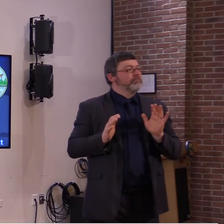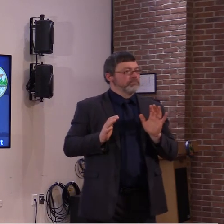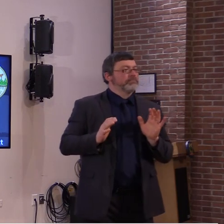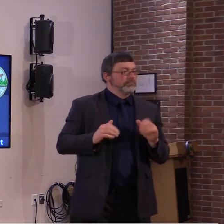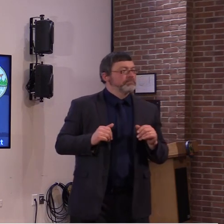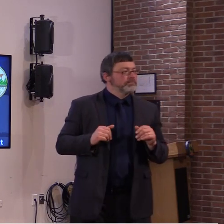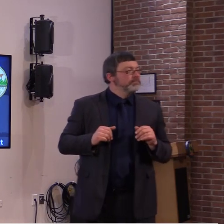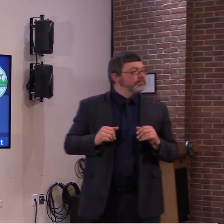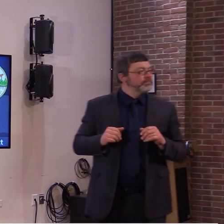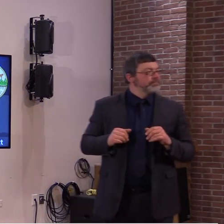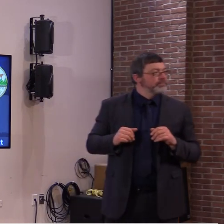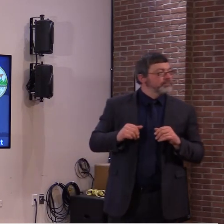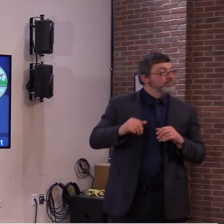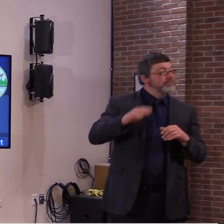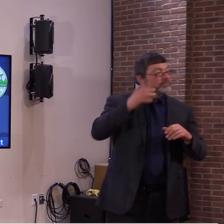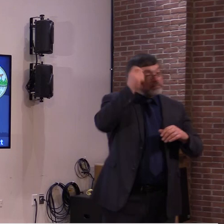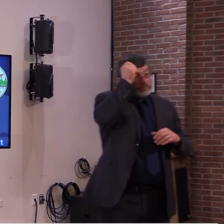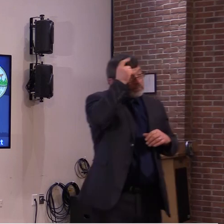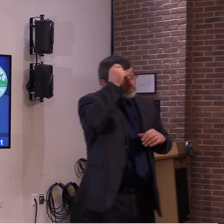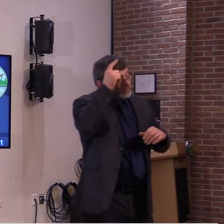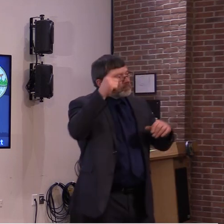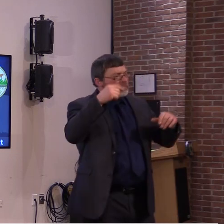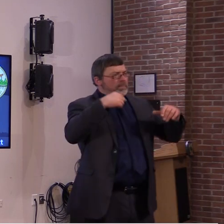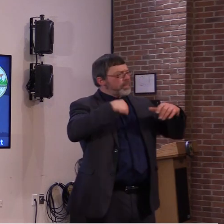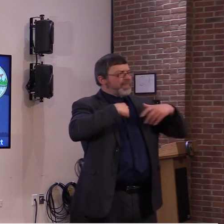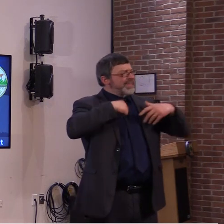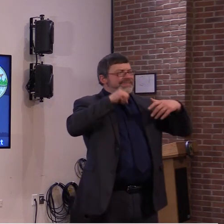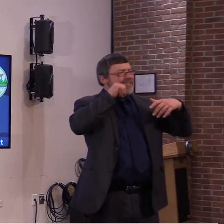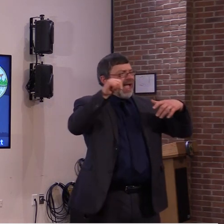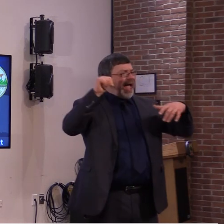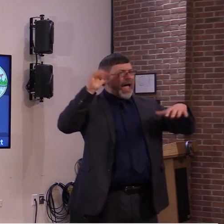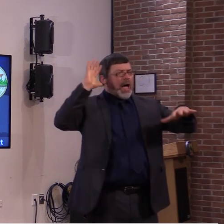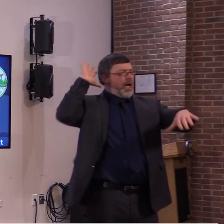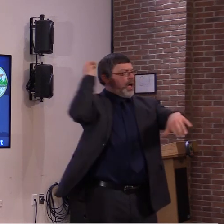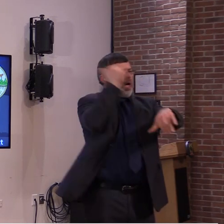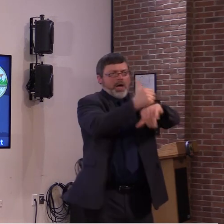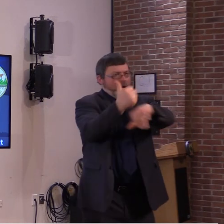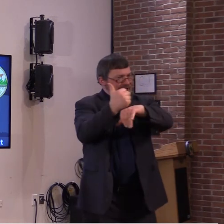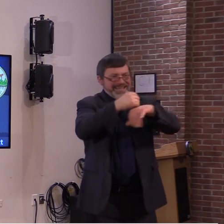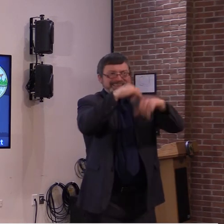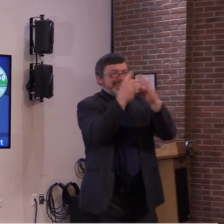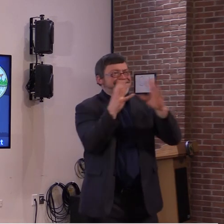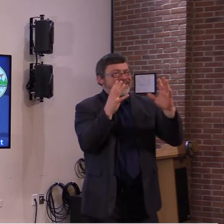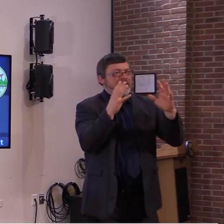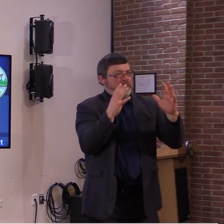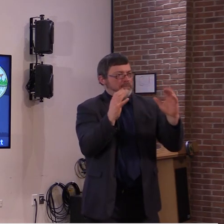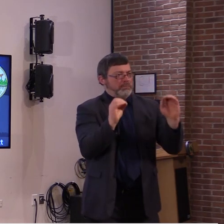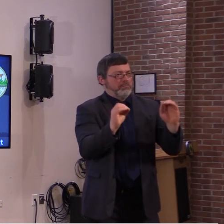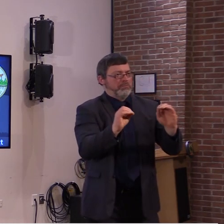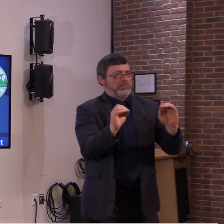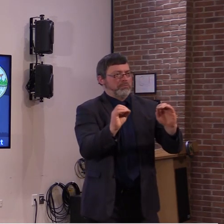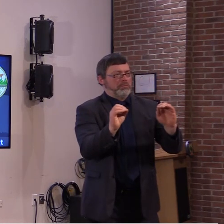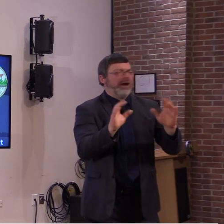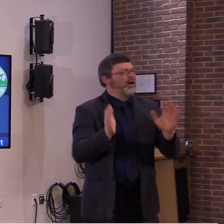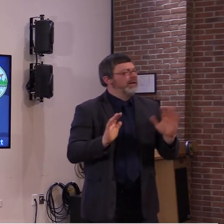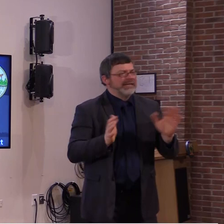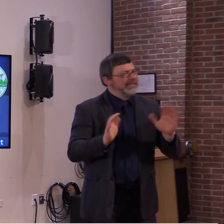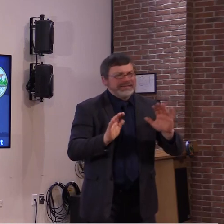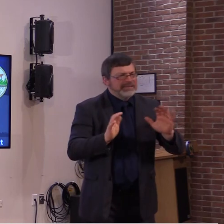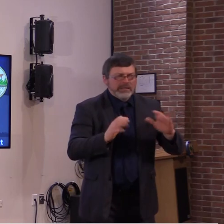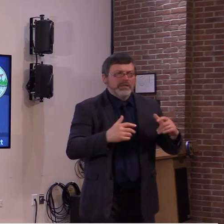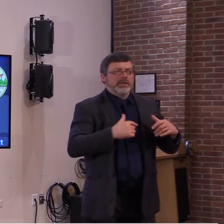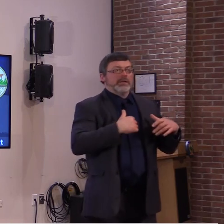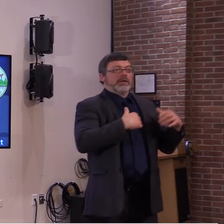up the platforms and the strategies to distribute the vaccinations. But until we have that